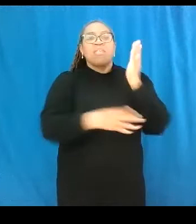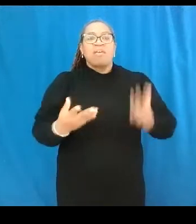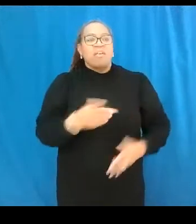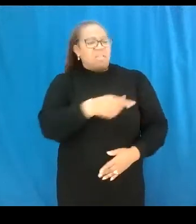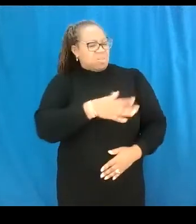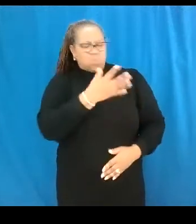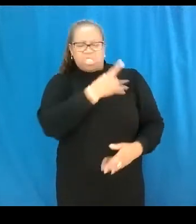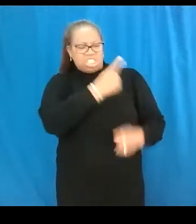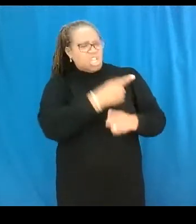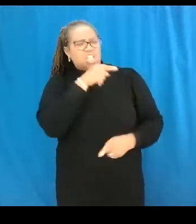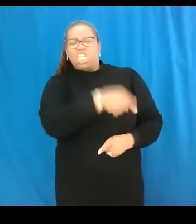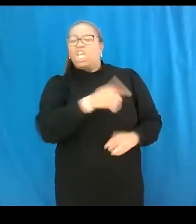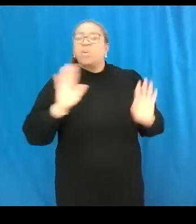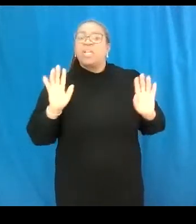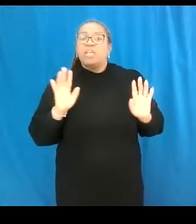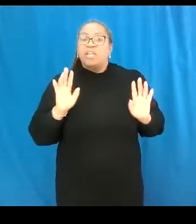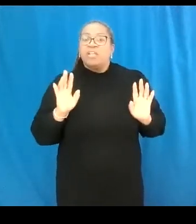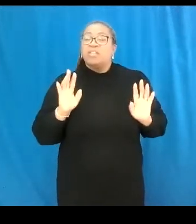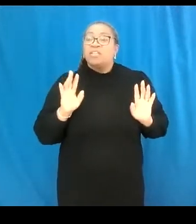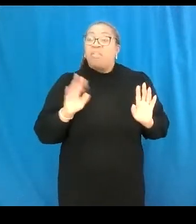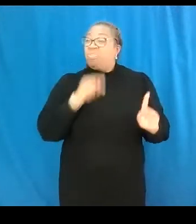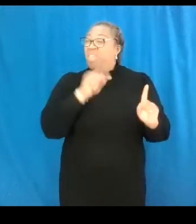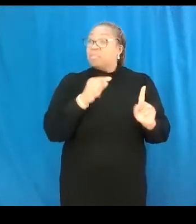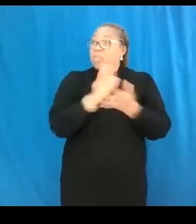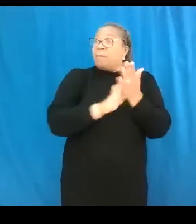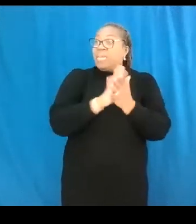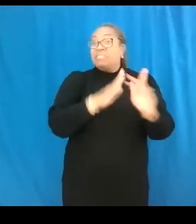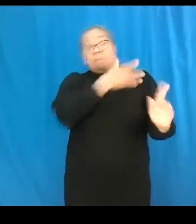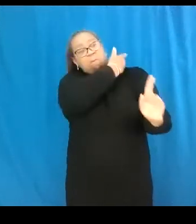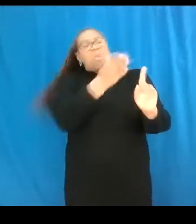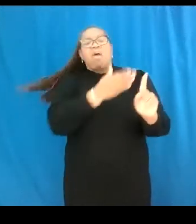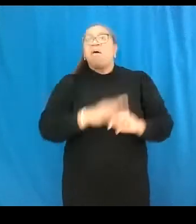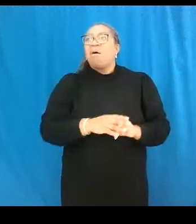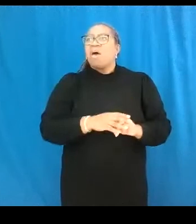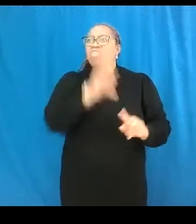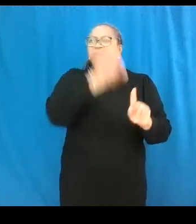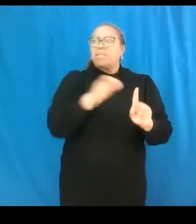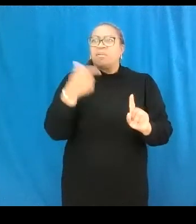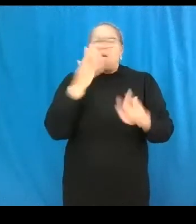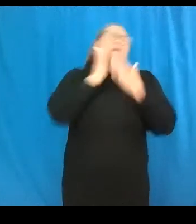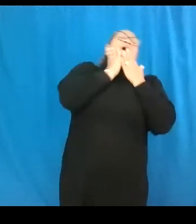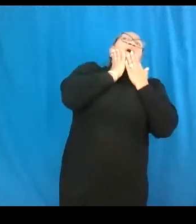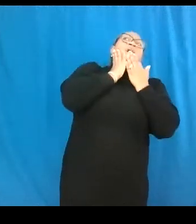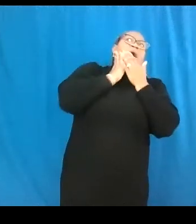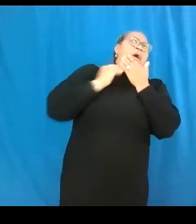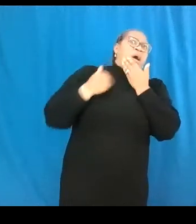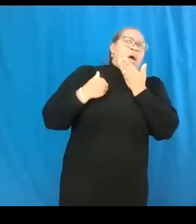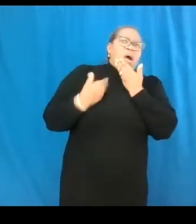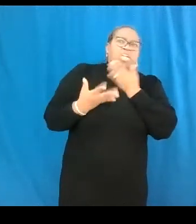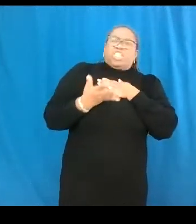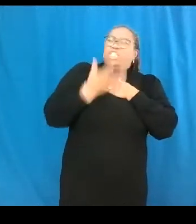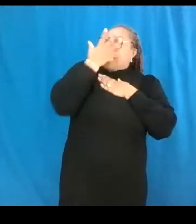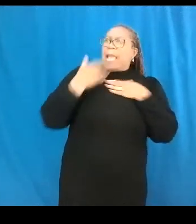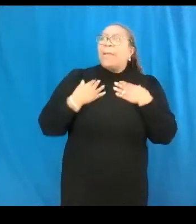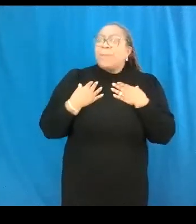not rate you. Leave me right now. And this will cause such shame for the person who was being slapped. And